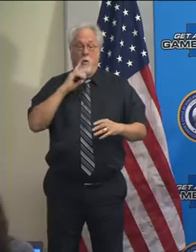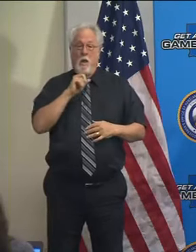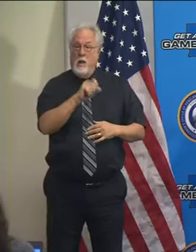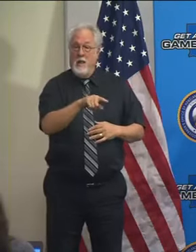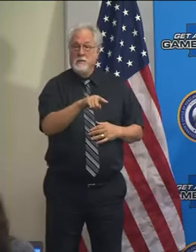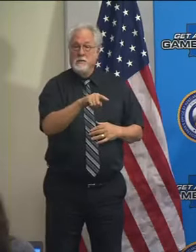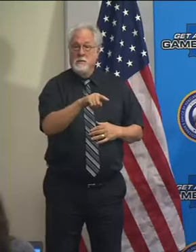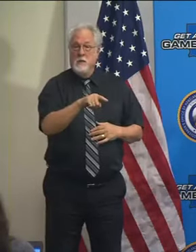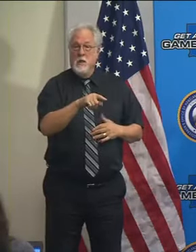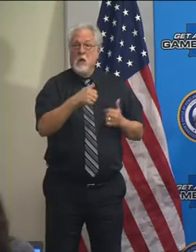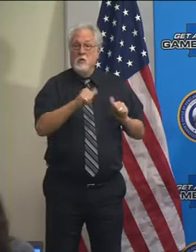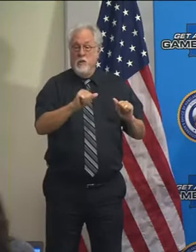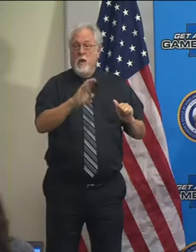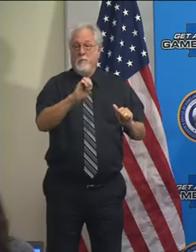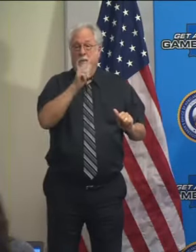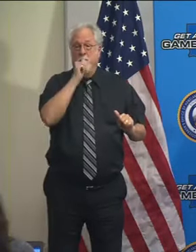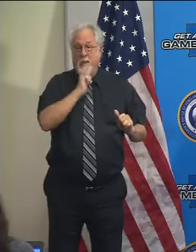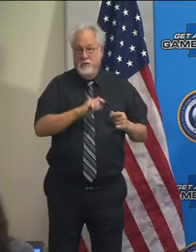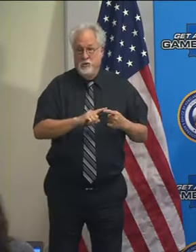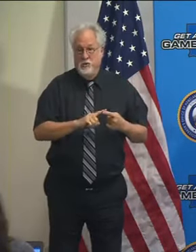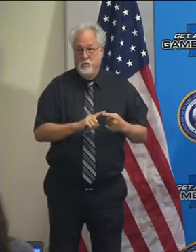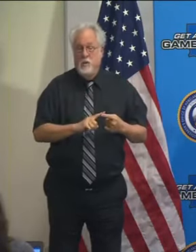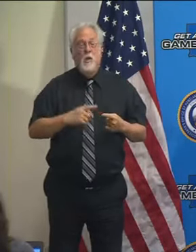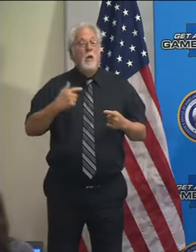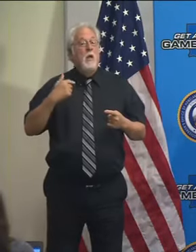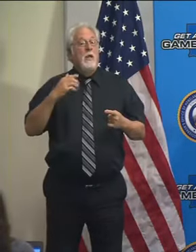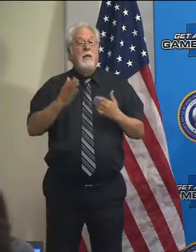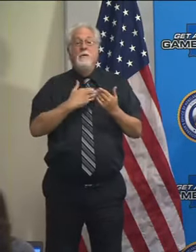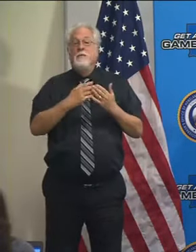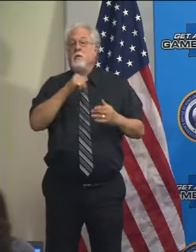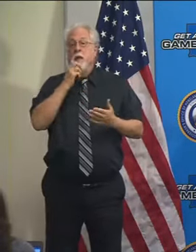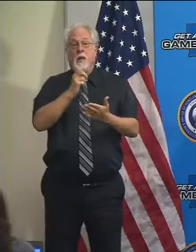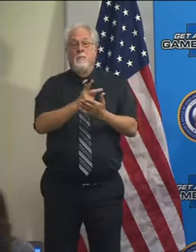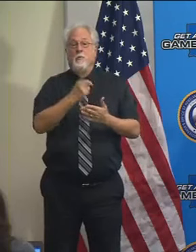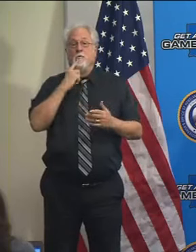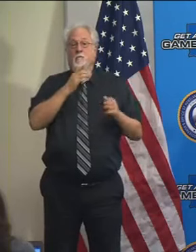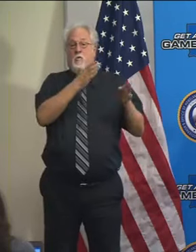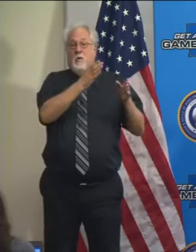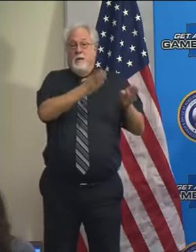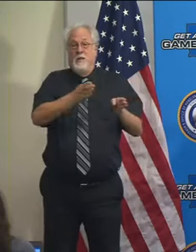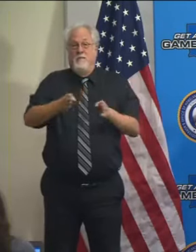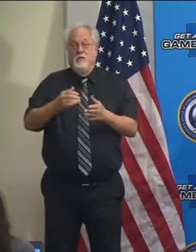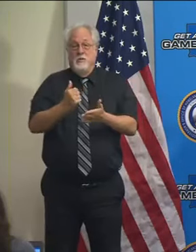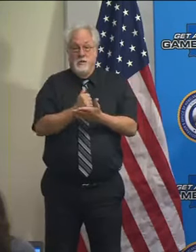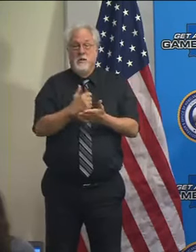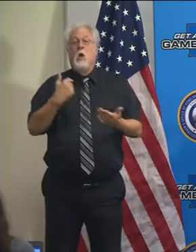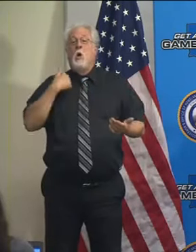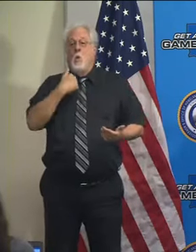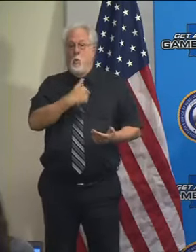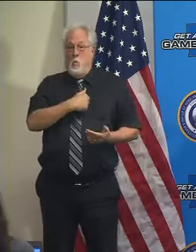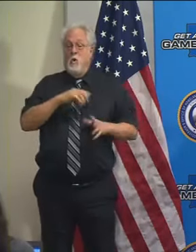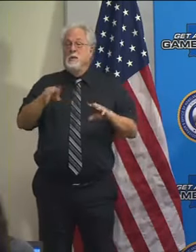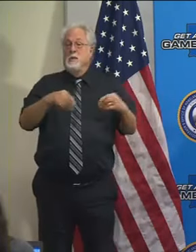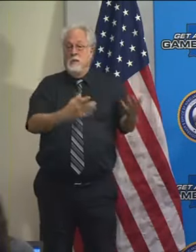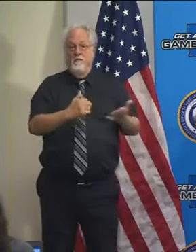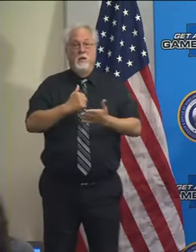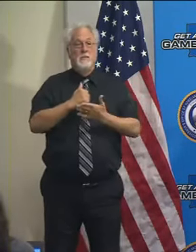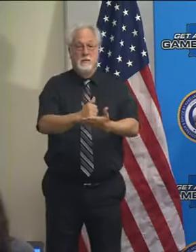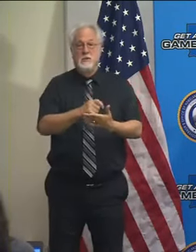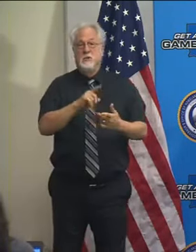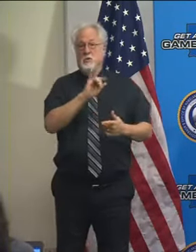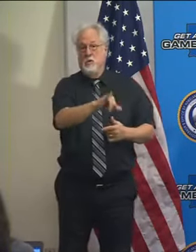to try to be patient. Even though they're not approved for individual assistance, we are delivering assistance to